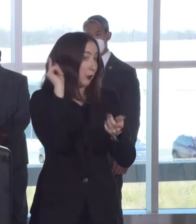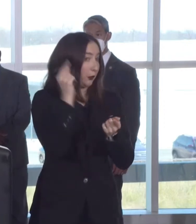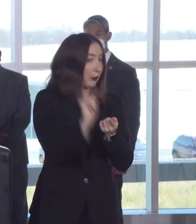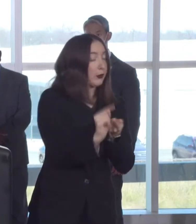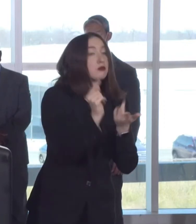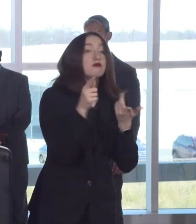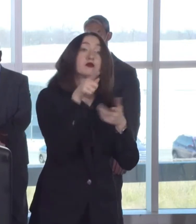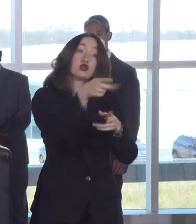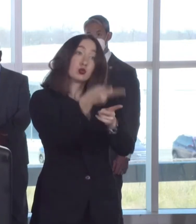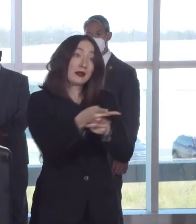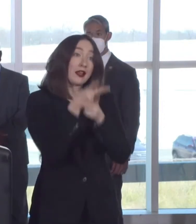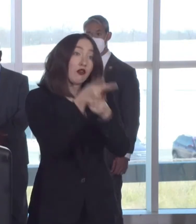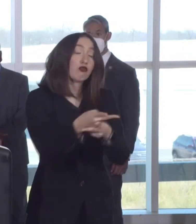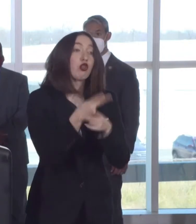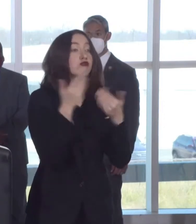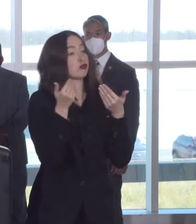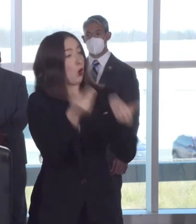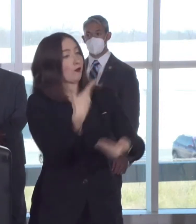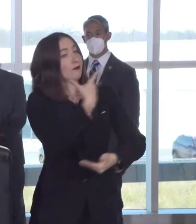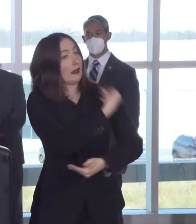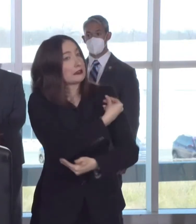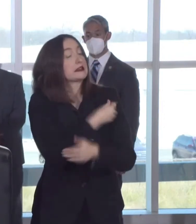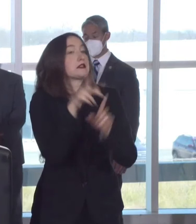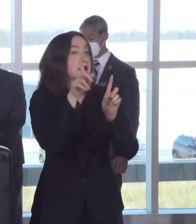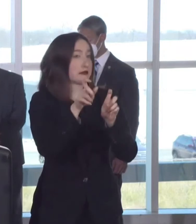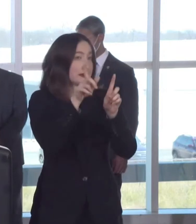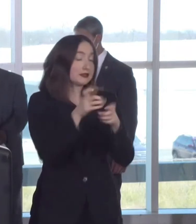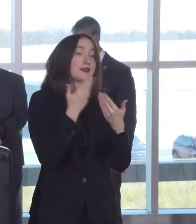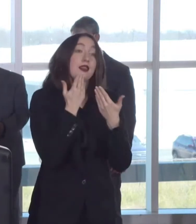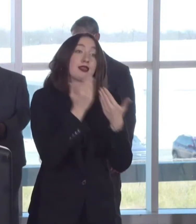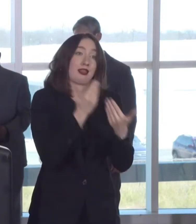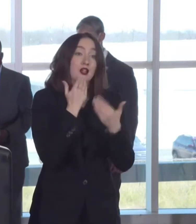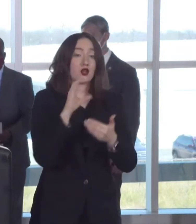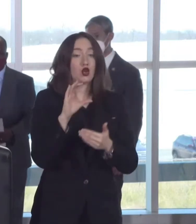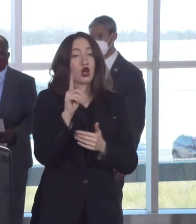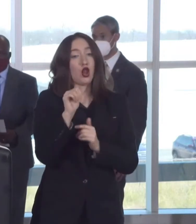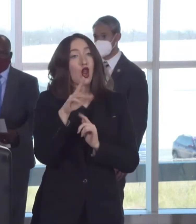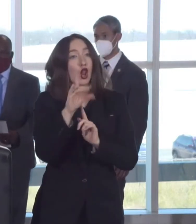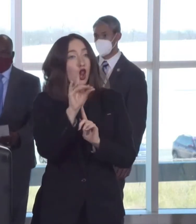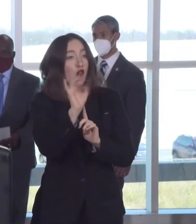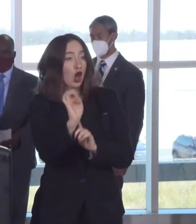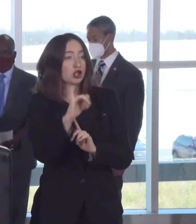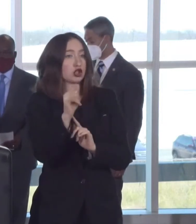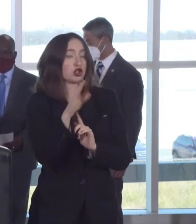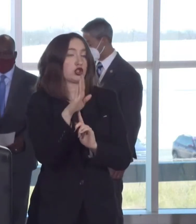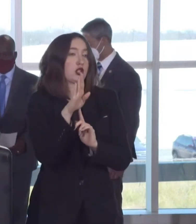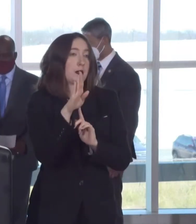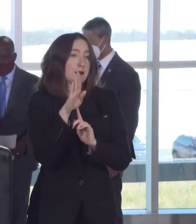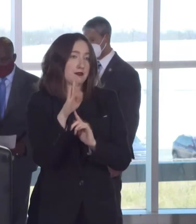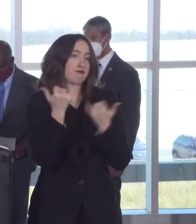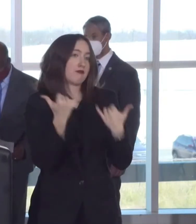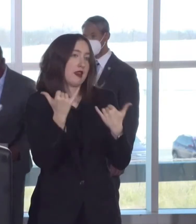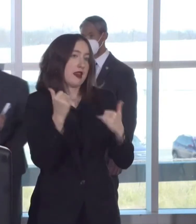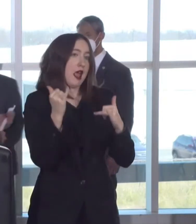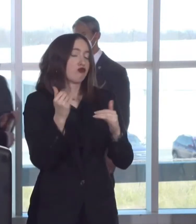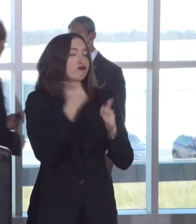safety protocols, get your vaccination, get your test. Thank you. Claude Jacobs, head of Metro Health, is going to come speak